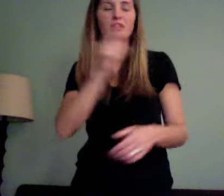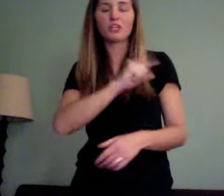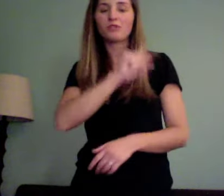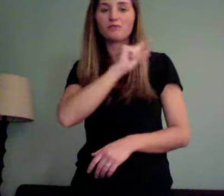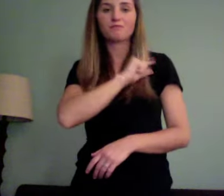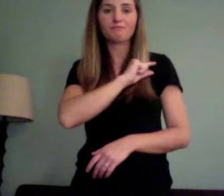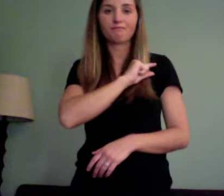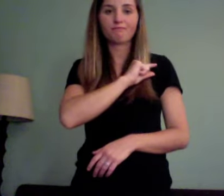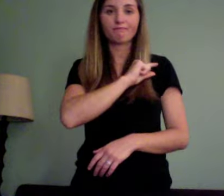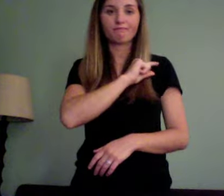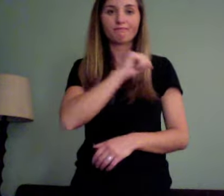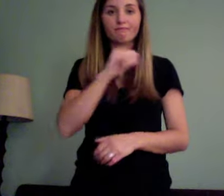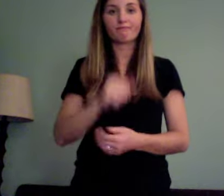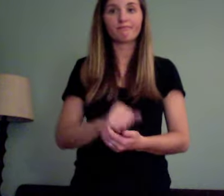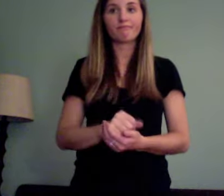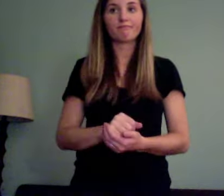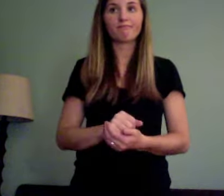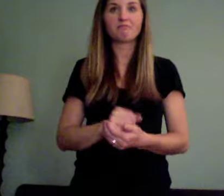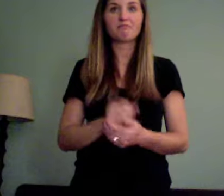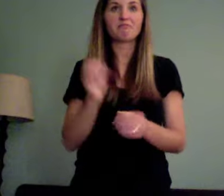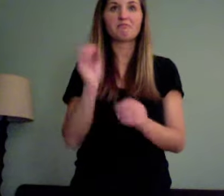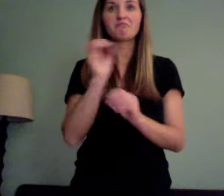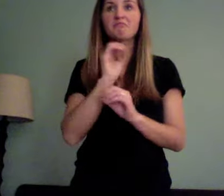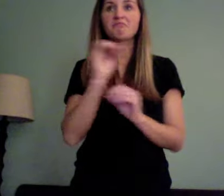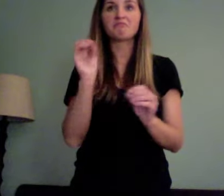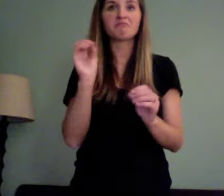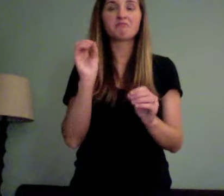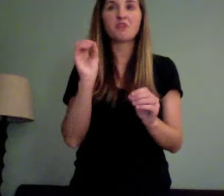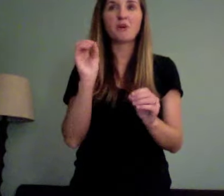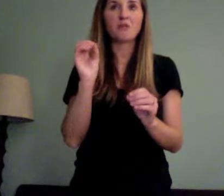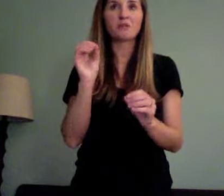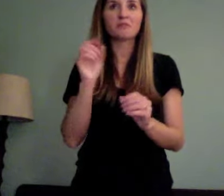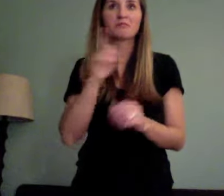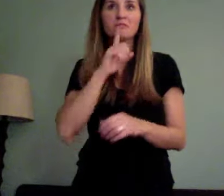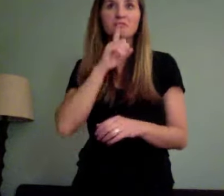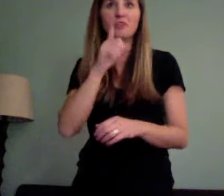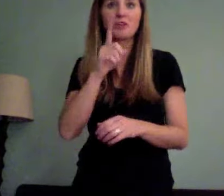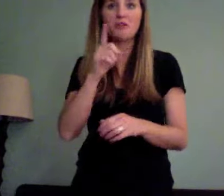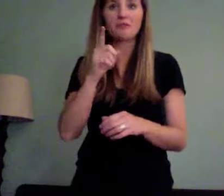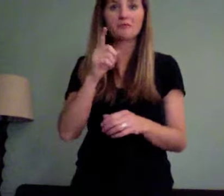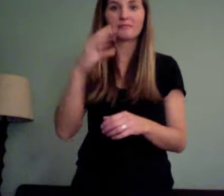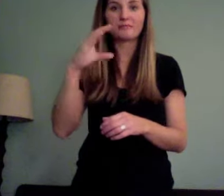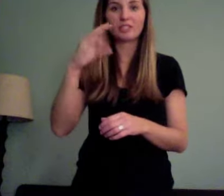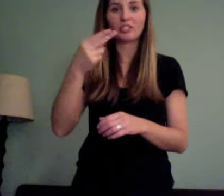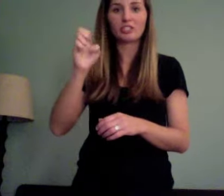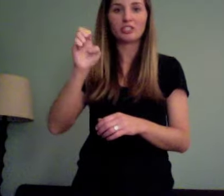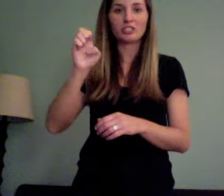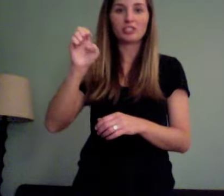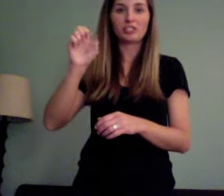There's no such thing as cheap grace. And every time guilt raises its